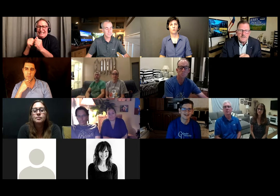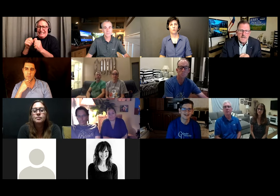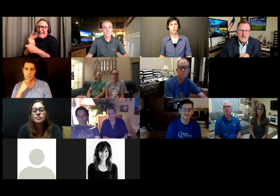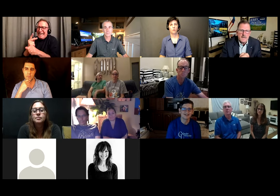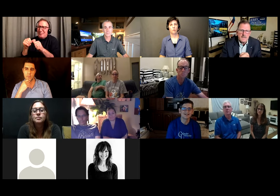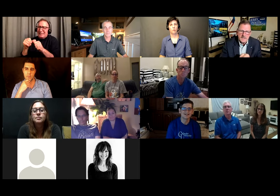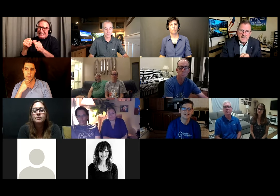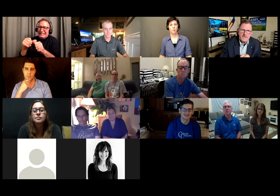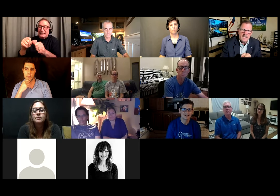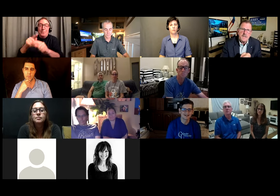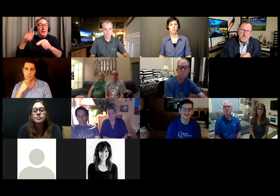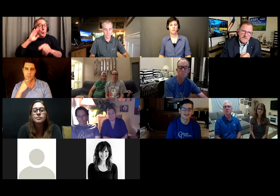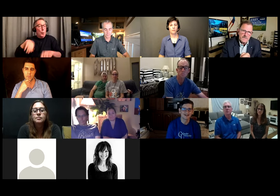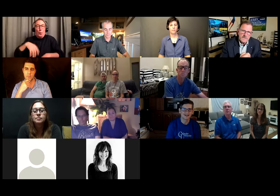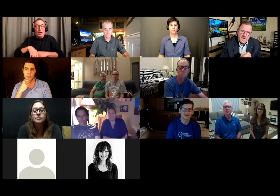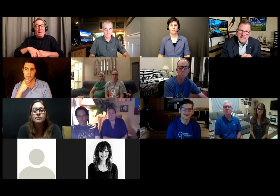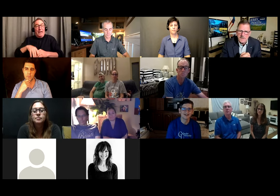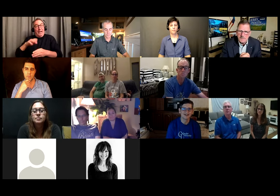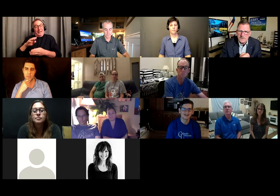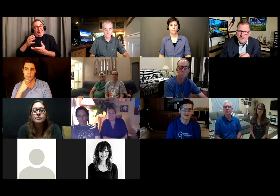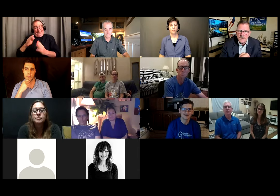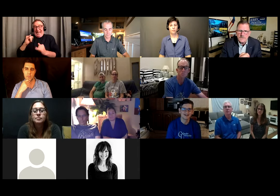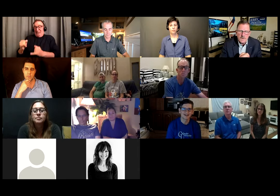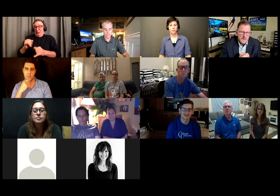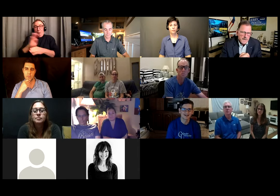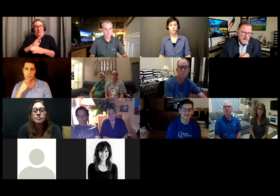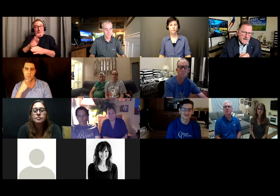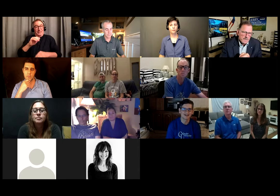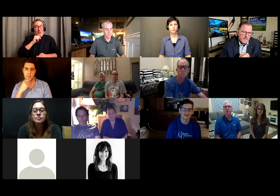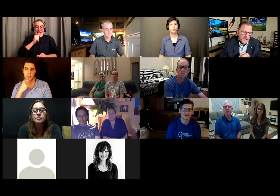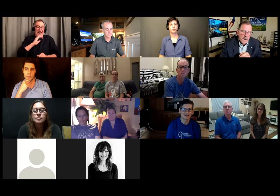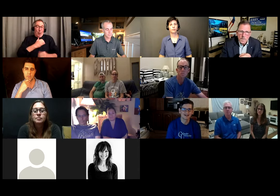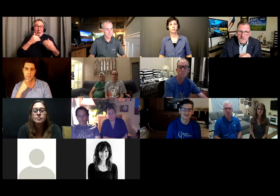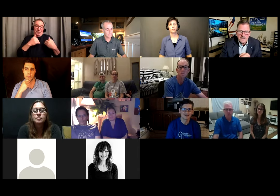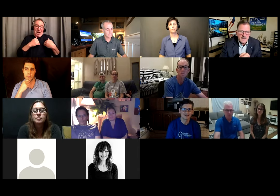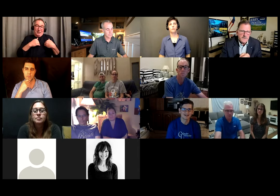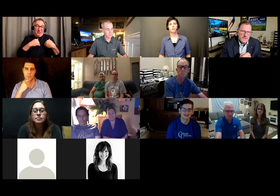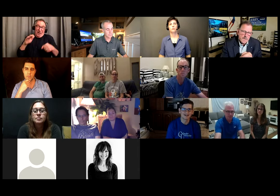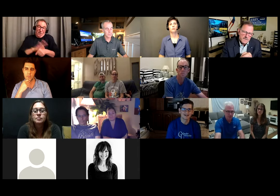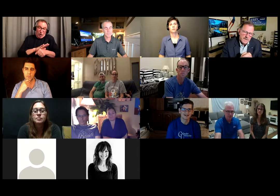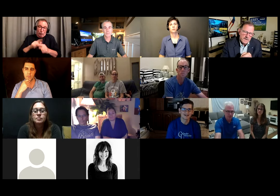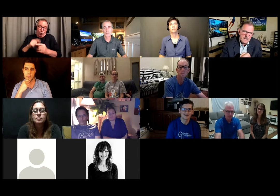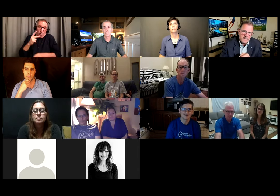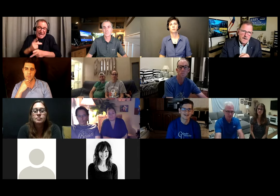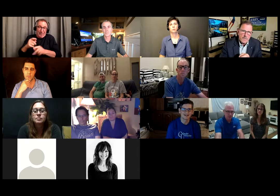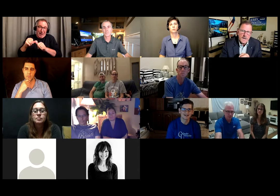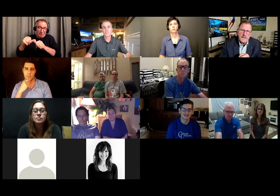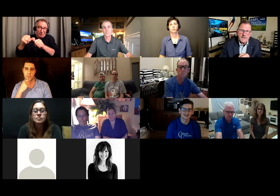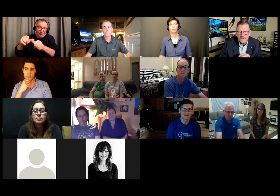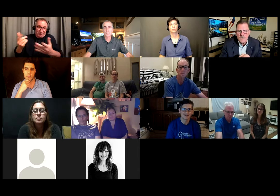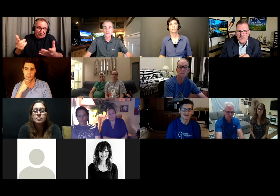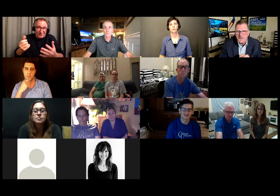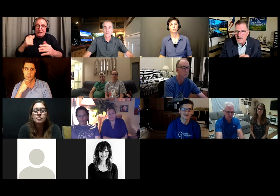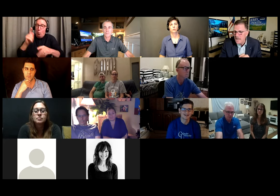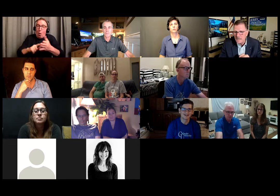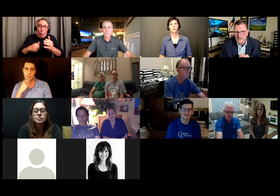businesses, and the city isn't in the business of keeping people afloat. So what we hope is that if there's opportunity loss on one end, that